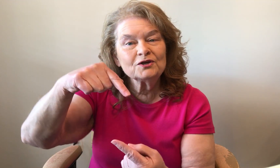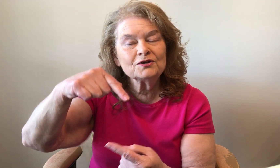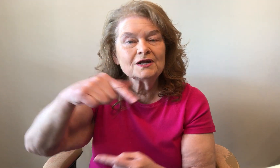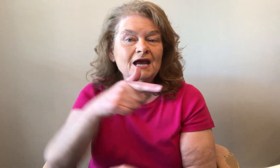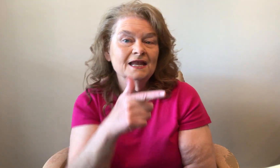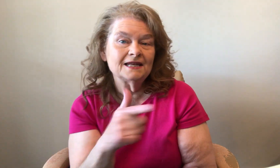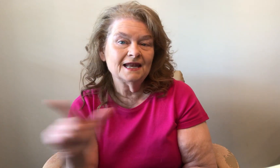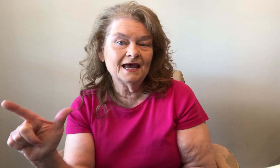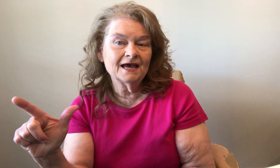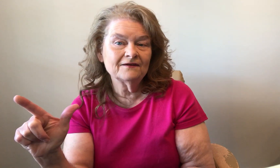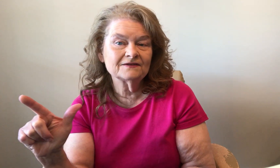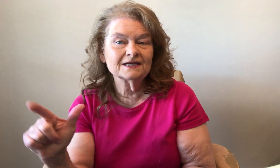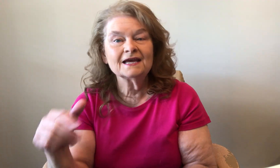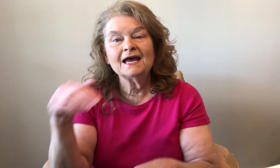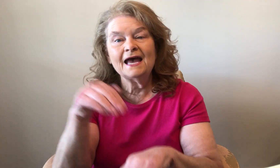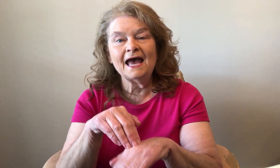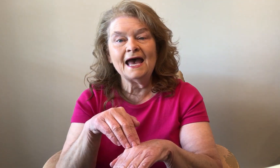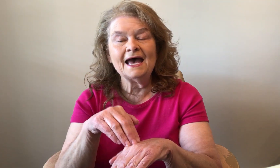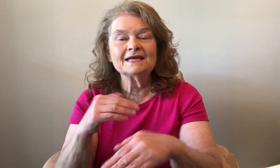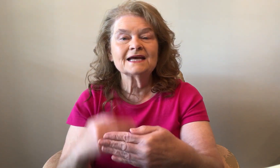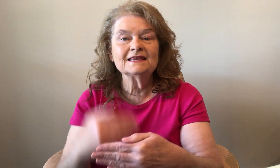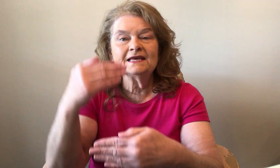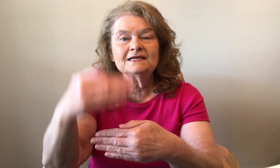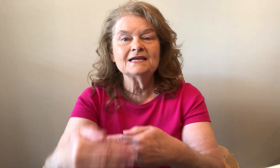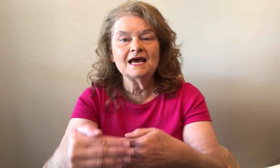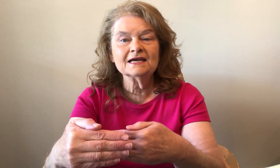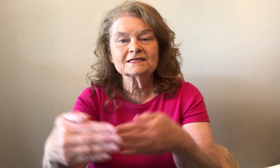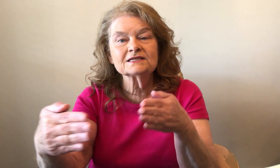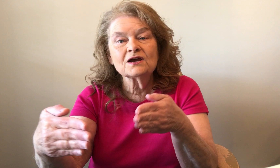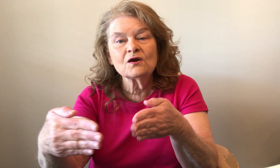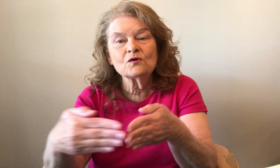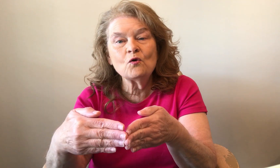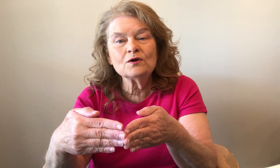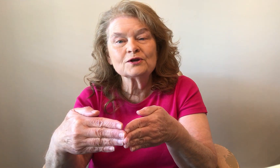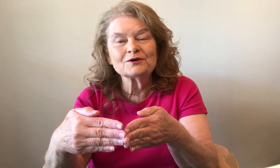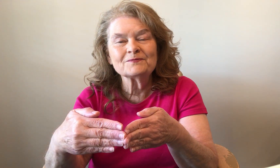turn left at the next corner.